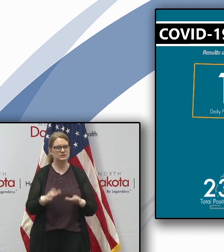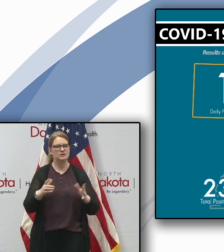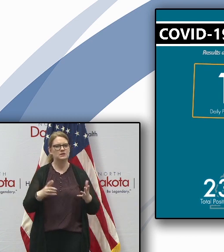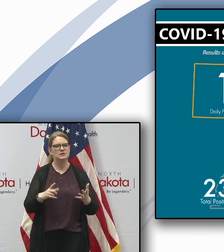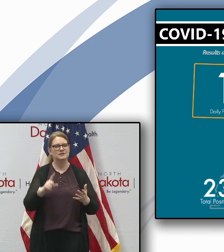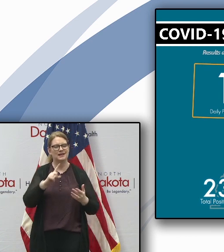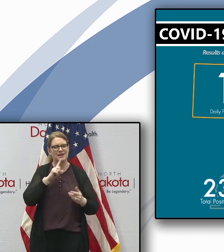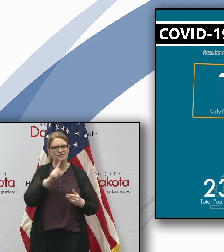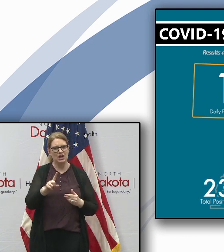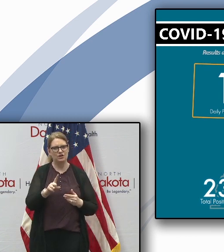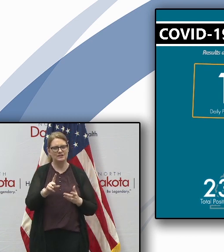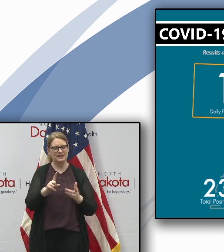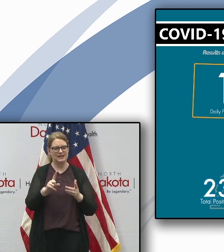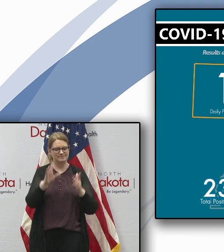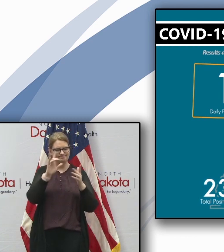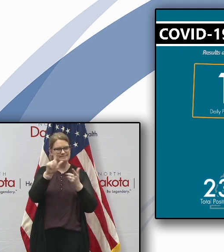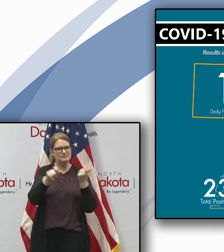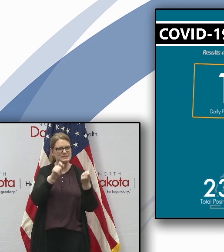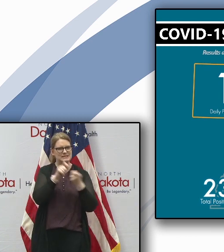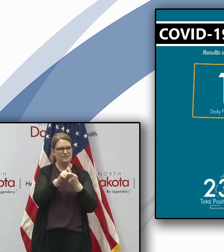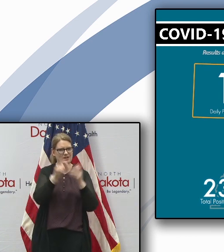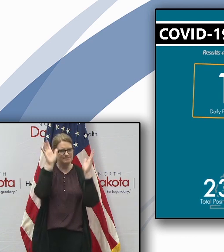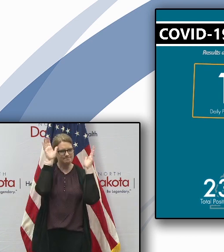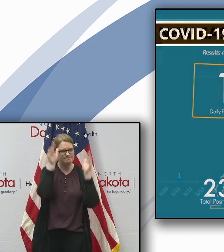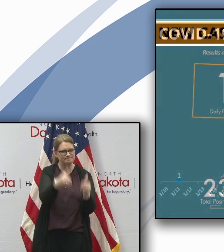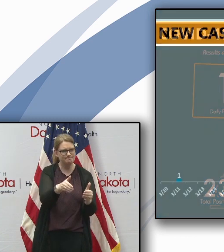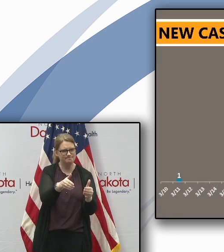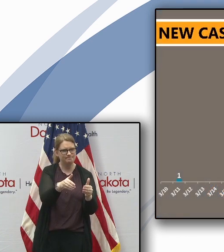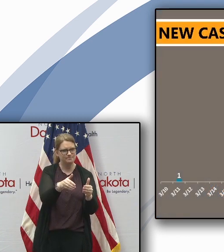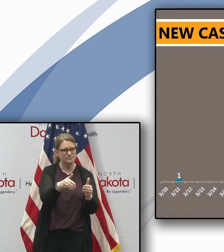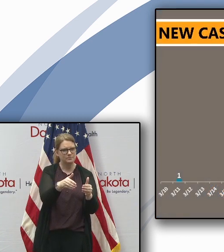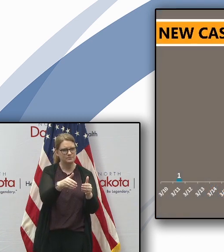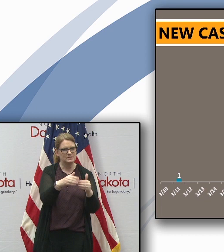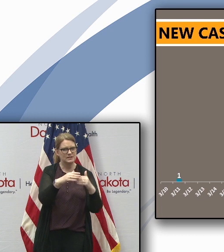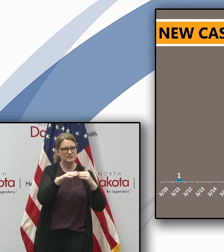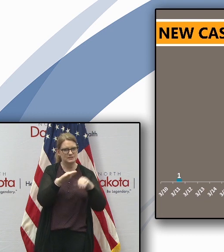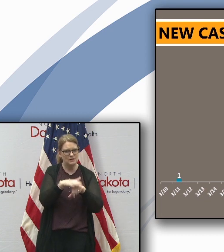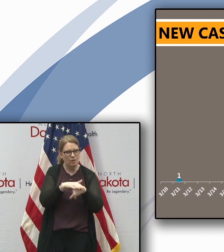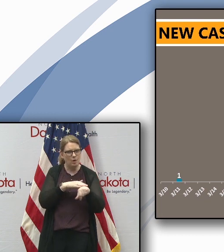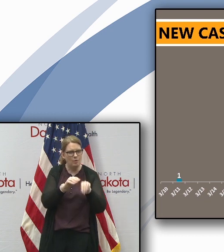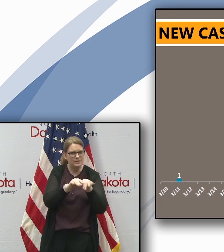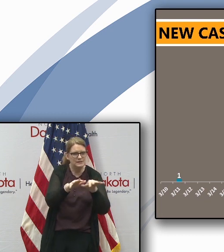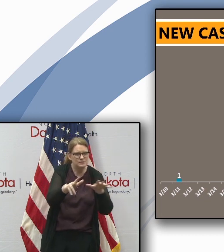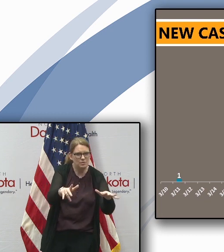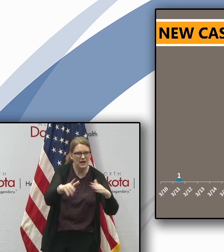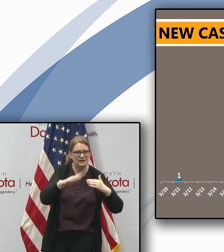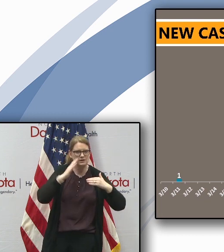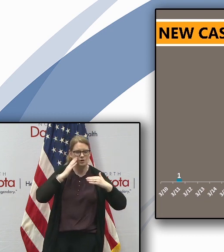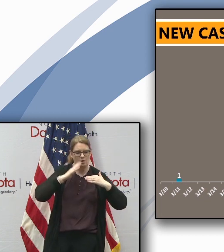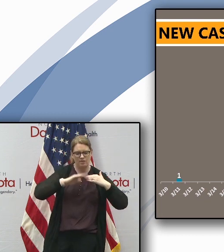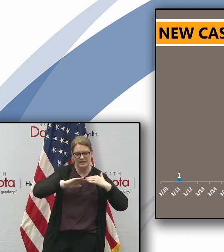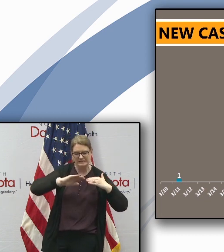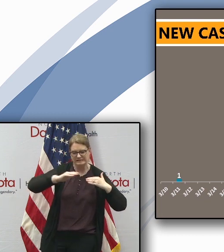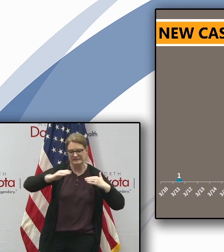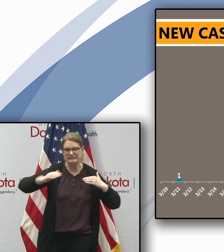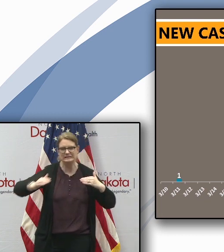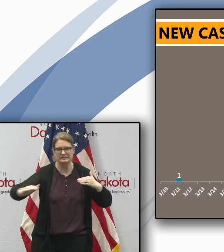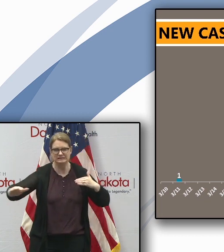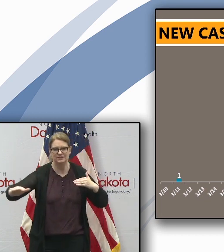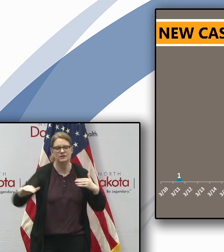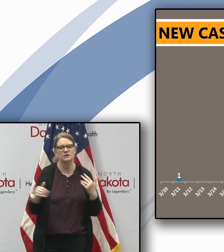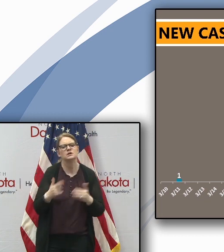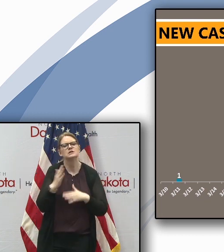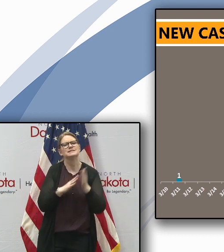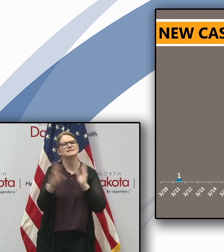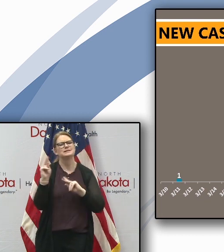targeted actions to slow the spread and flatten the curve. I think for people in North Dakota can relate to the fact that some people have said